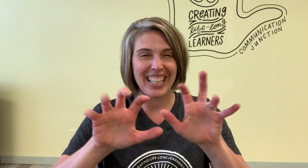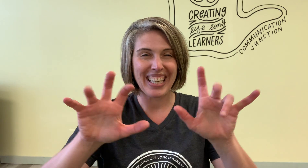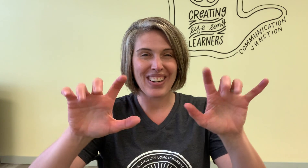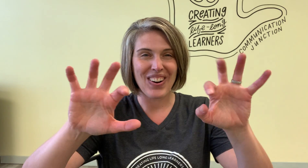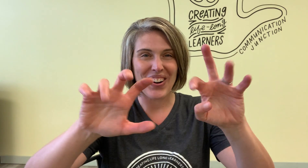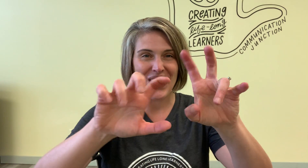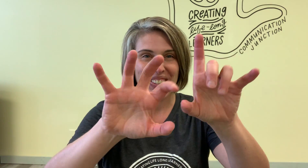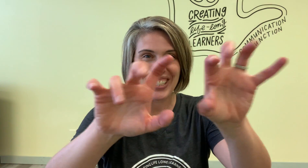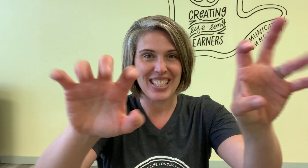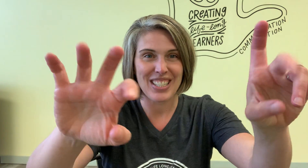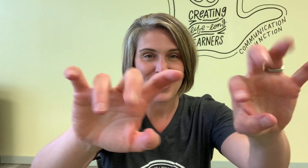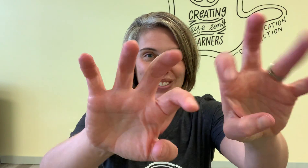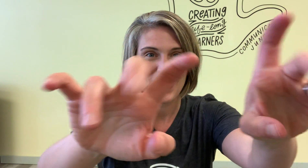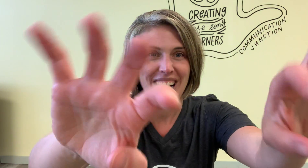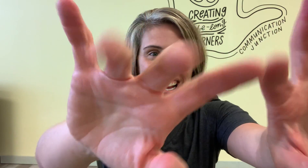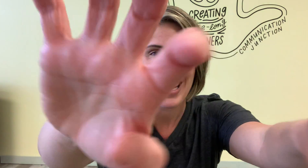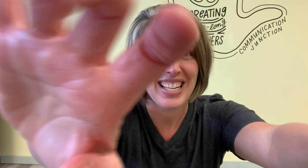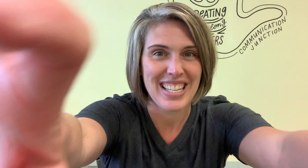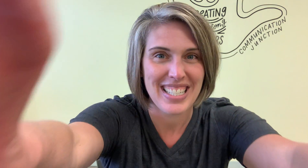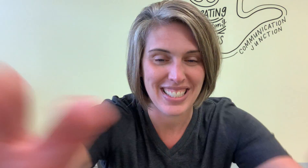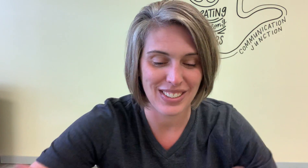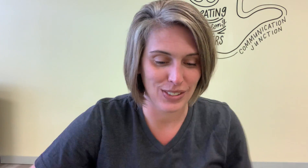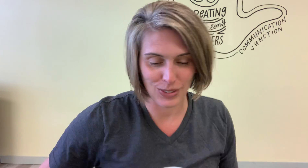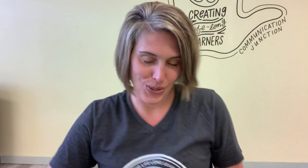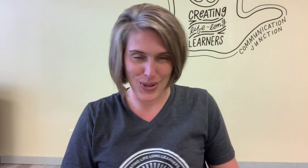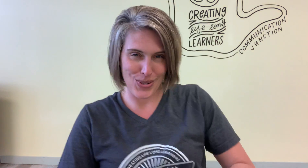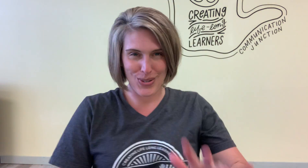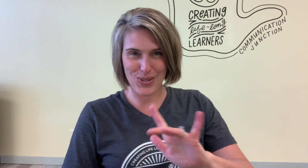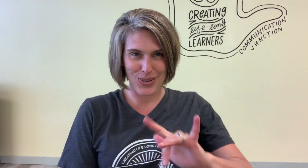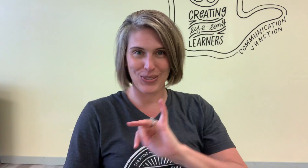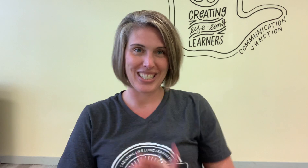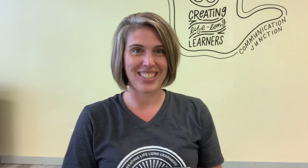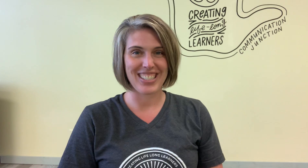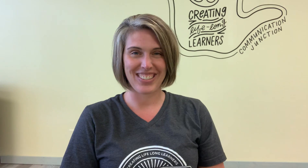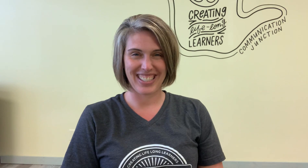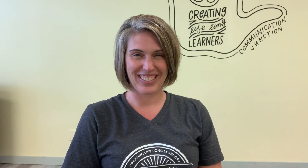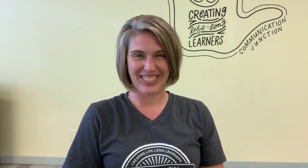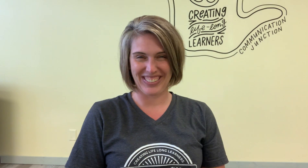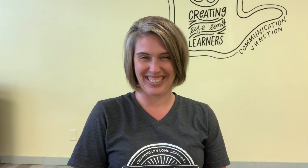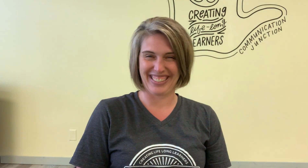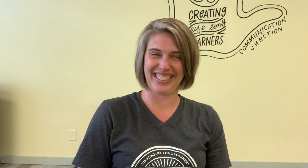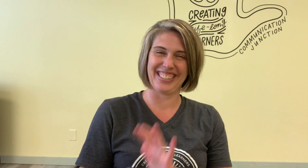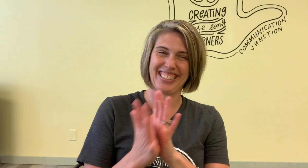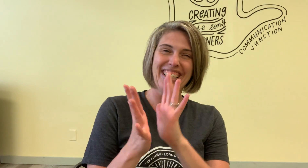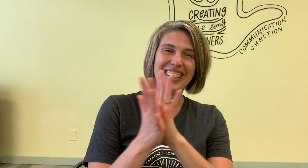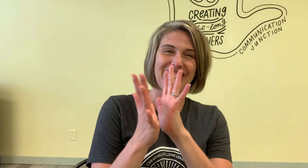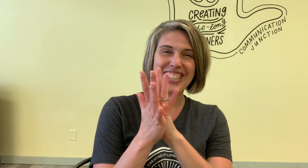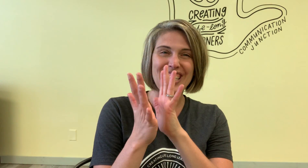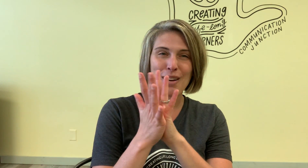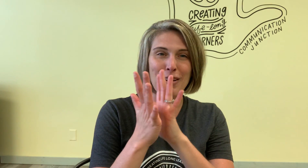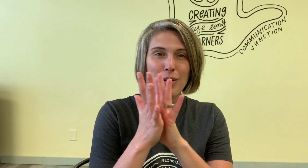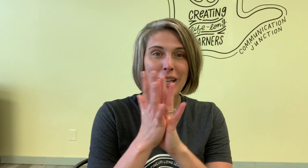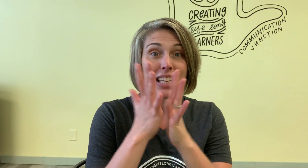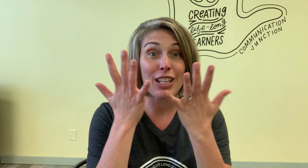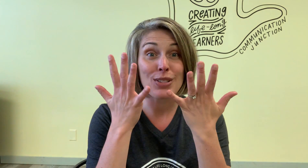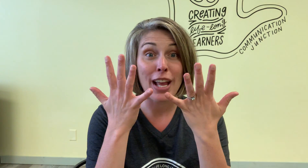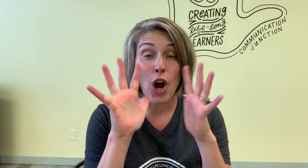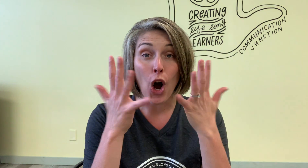crawling all around. Ooh, tickle, tickle, tickle. Good job, everybody. Can you say,